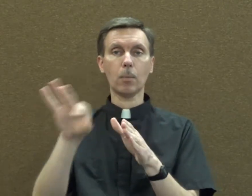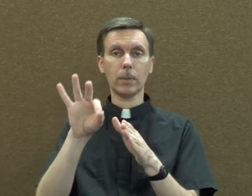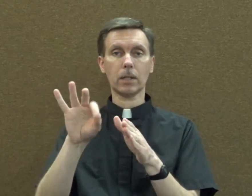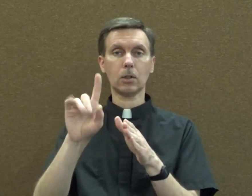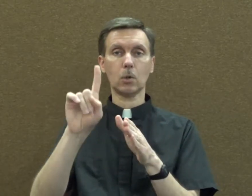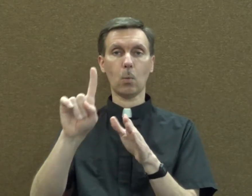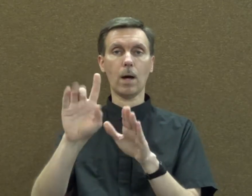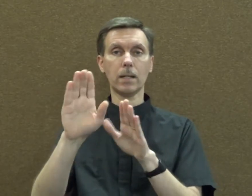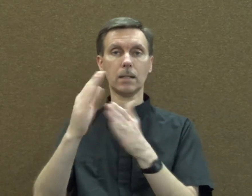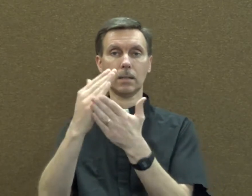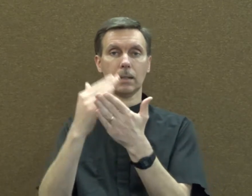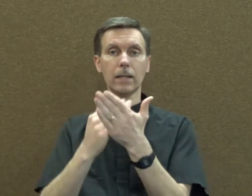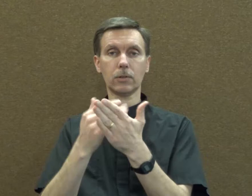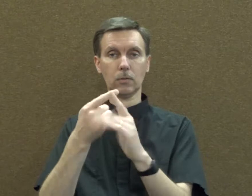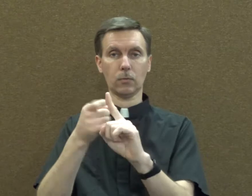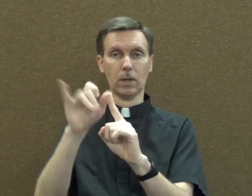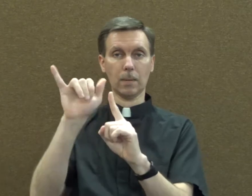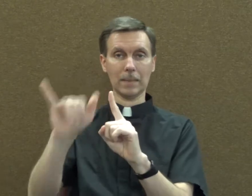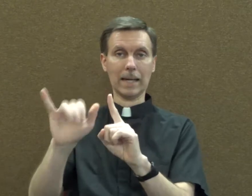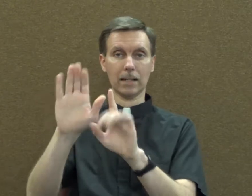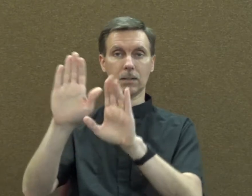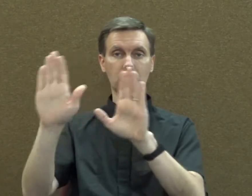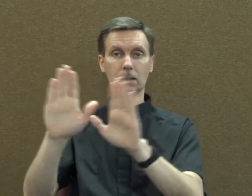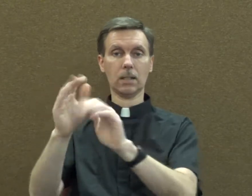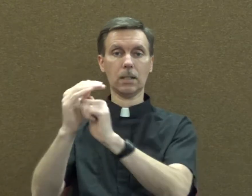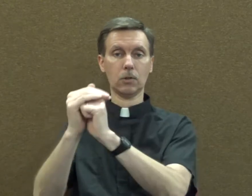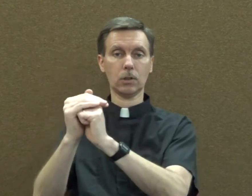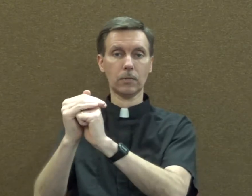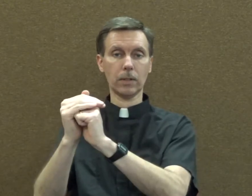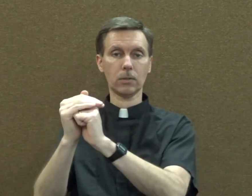pick one lesson from that Sunday service,